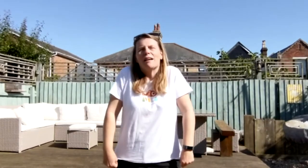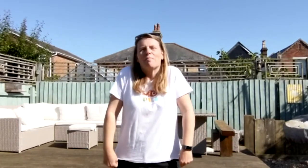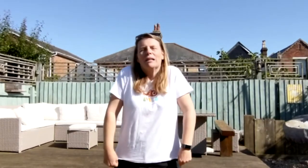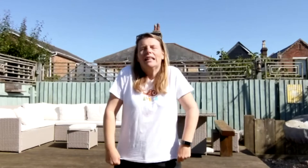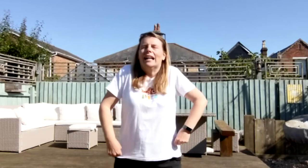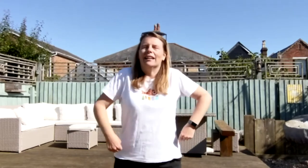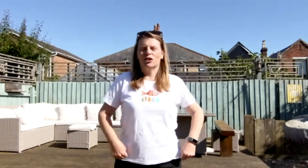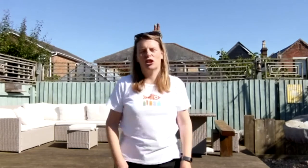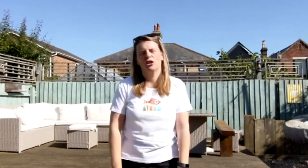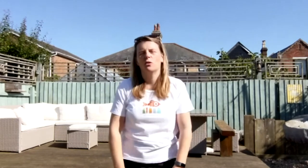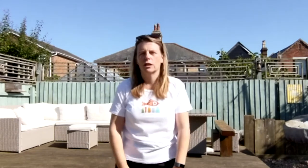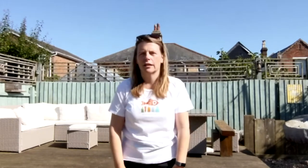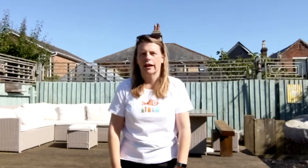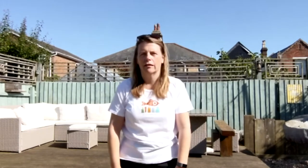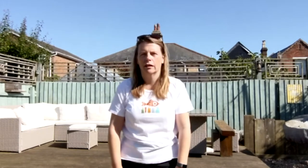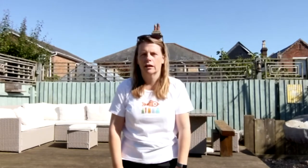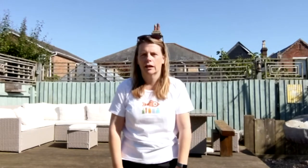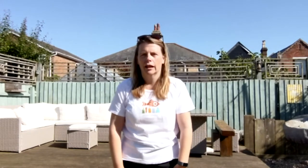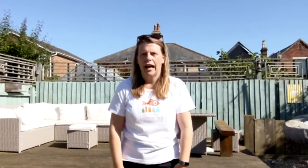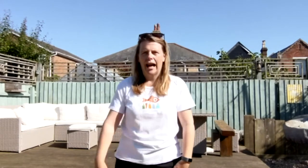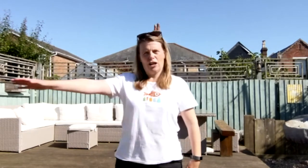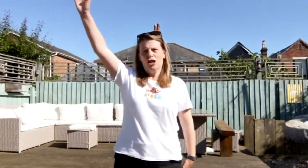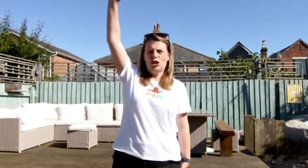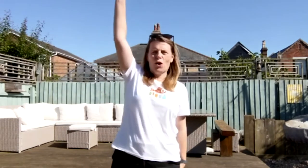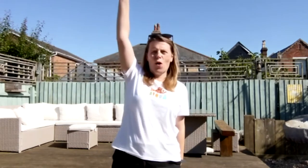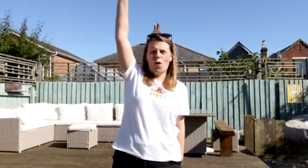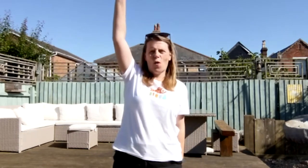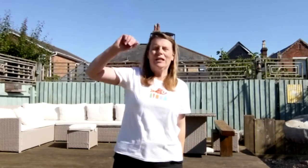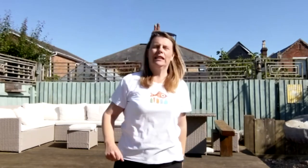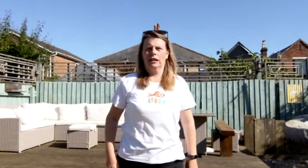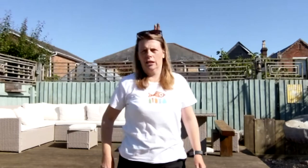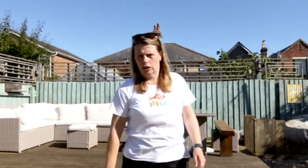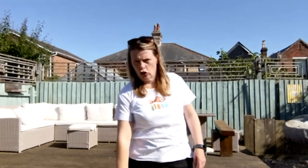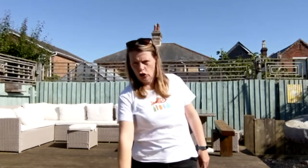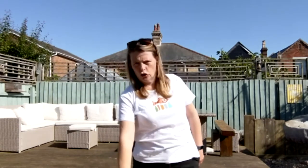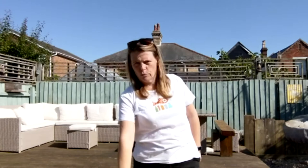up and our shoulders down. And a yoo-hoo! It's me.